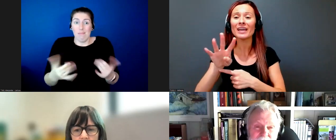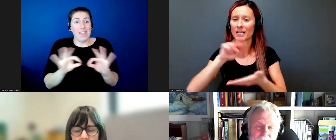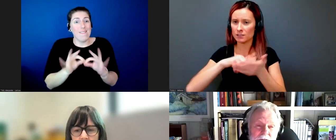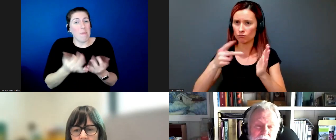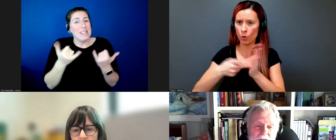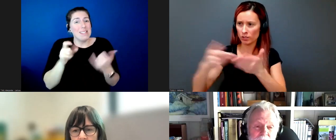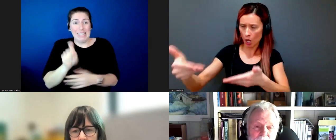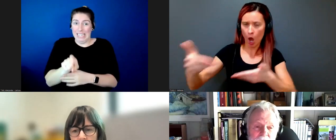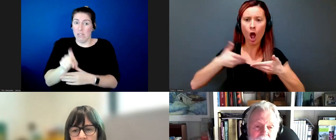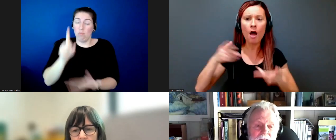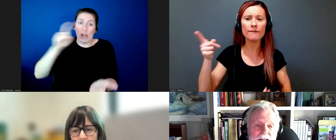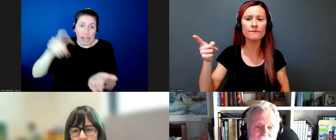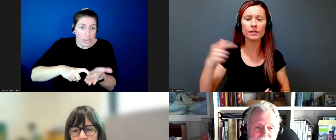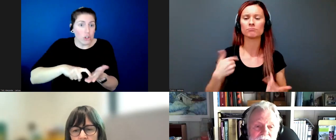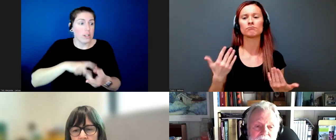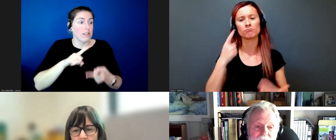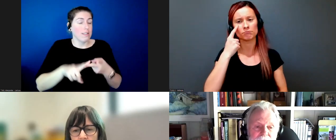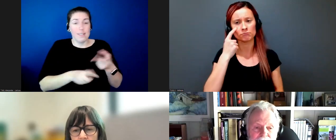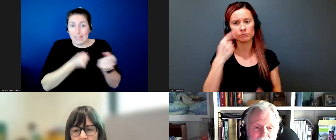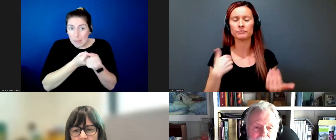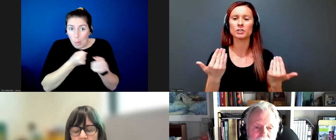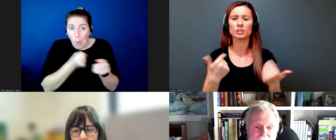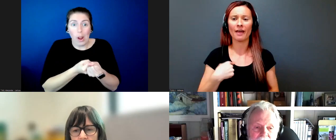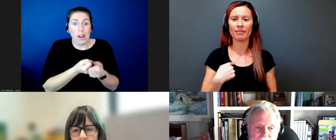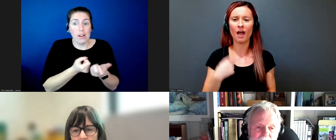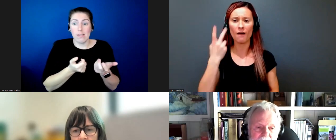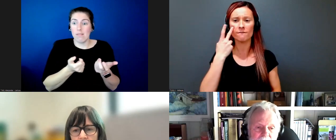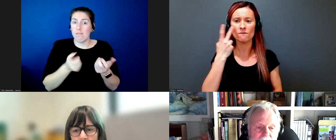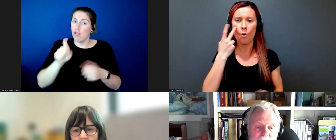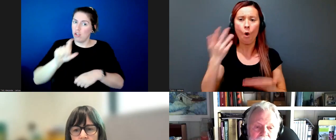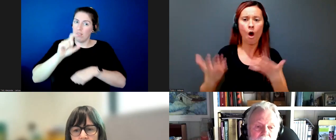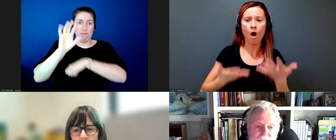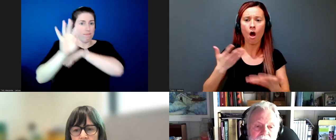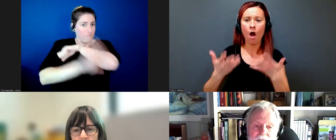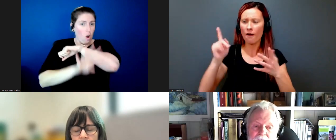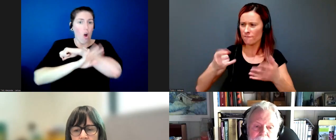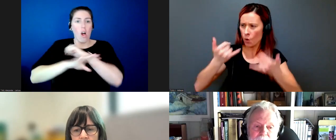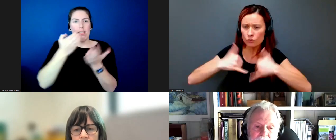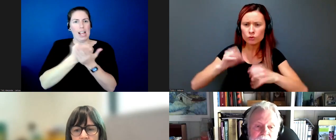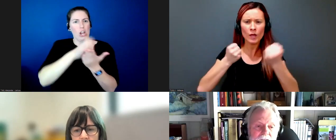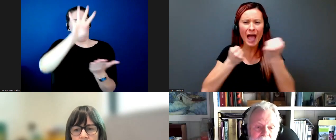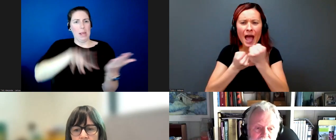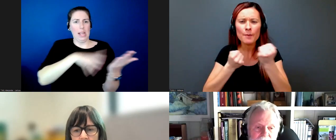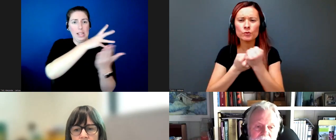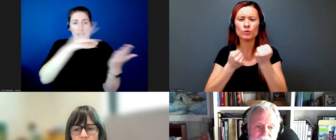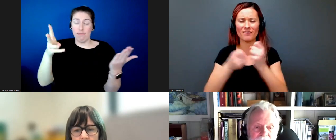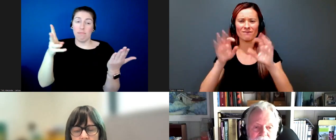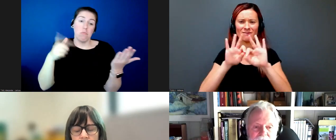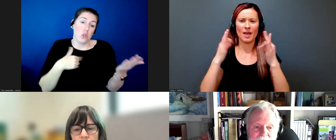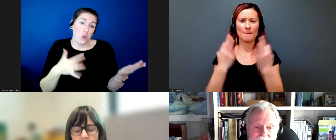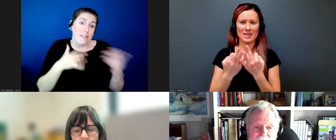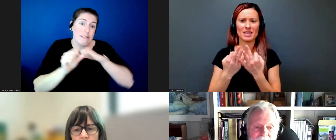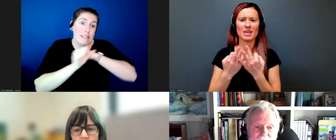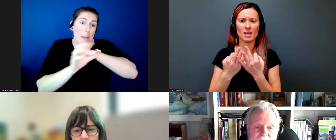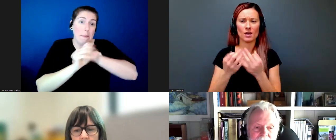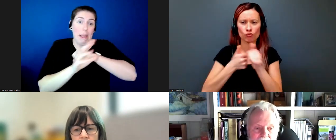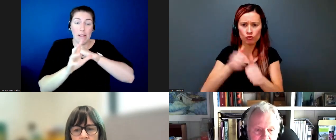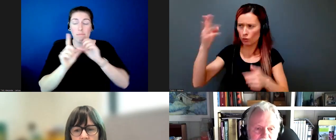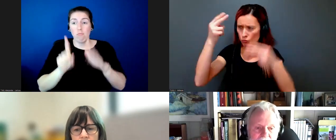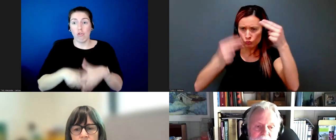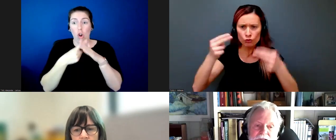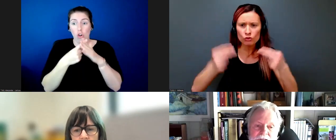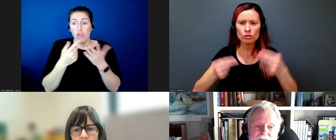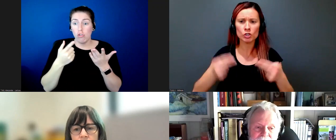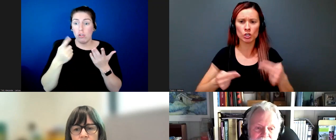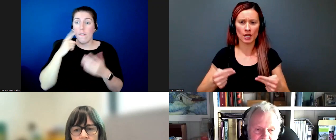and some ongoing support. Let's see that in the fall economic statement. So I would think a campaign directed at the Deputy